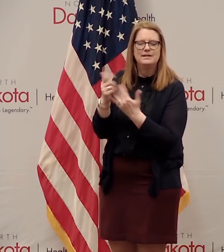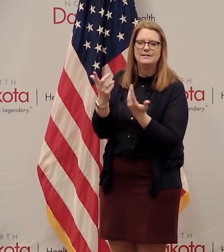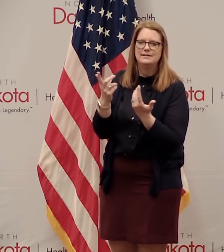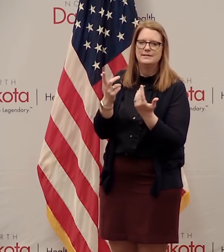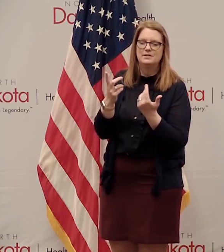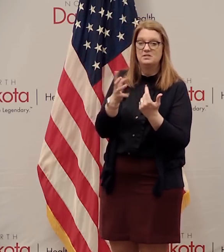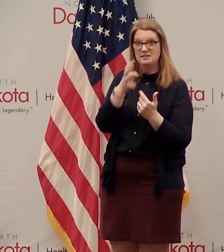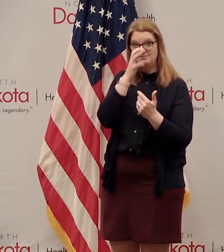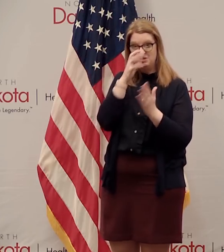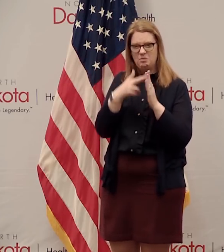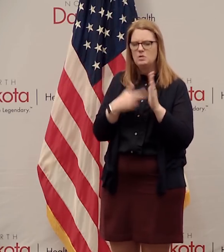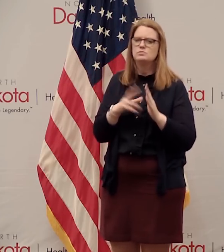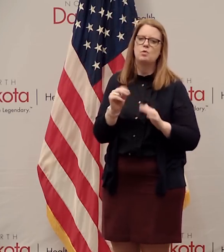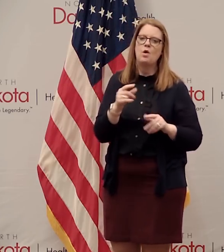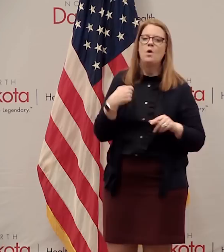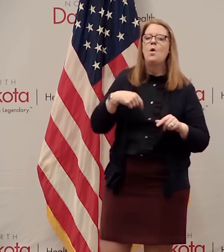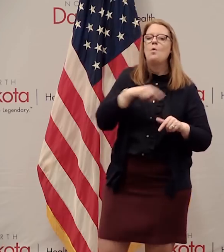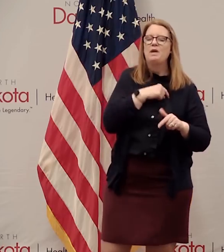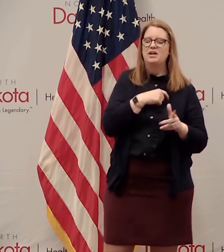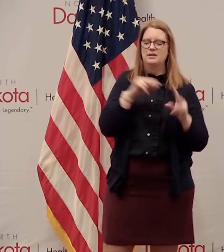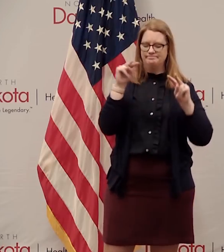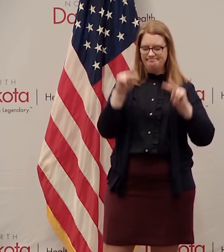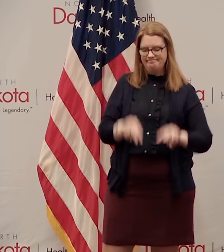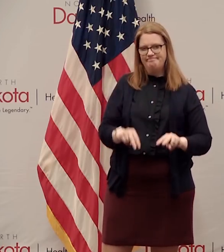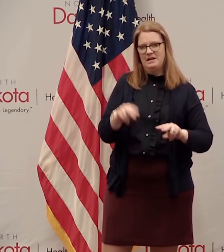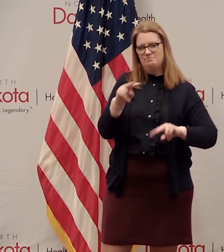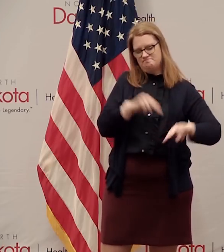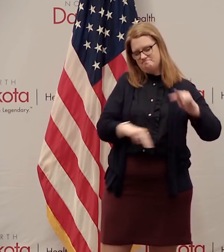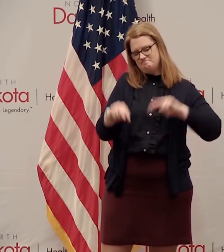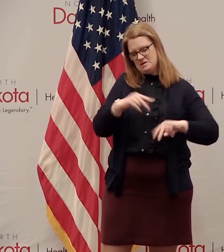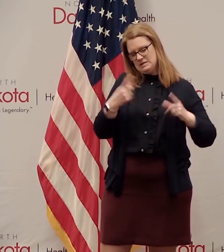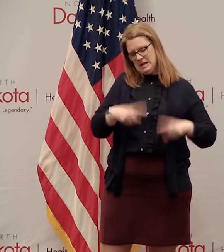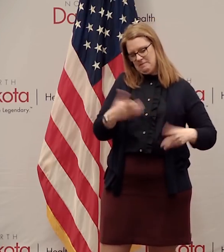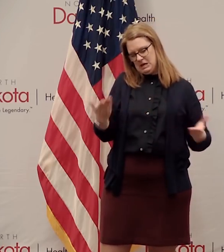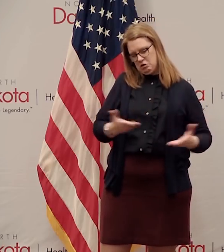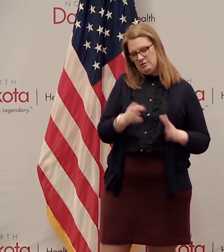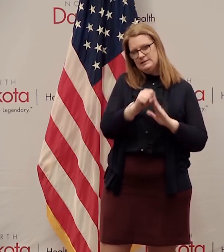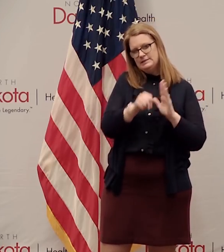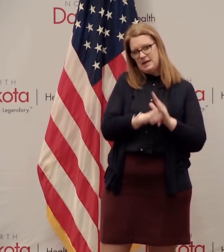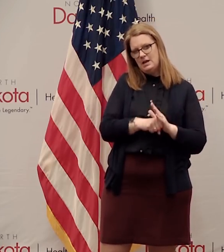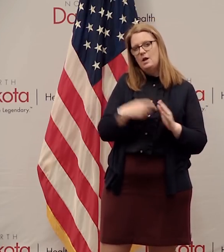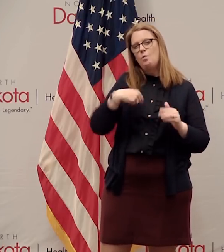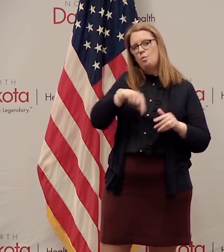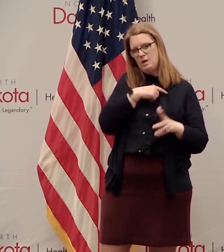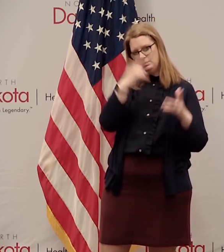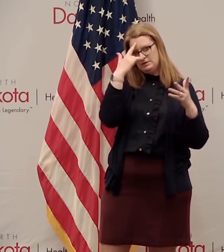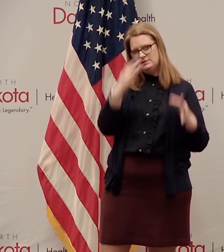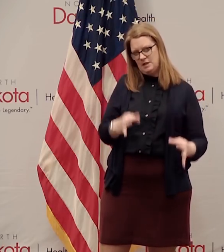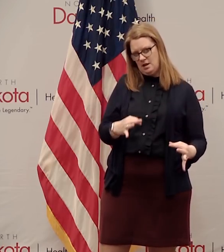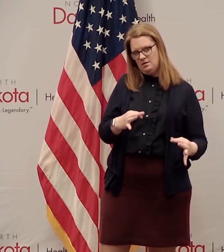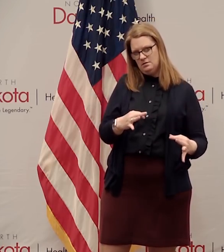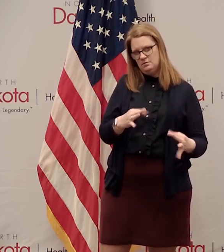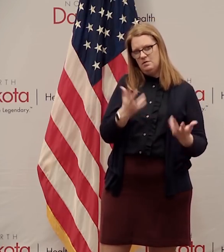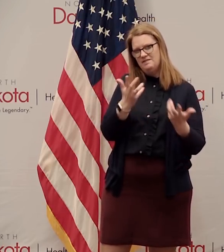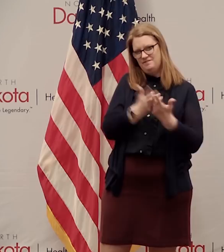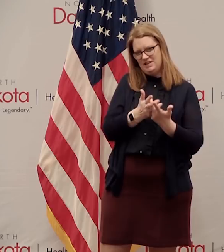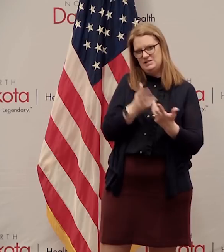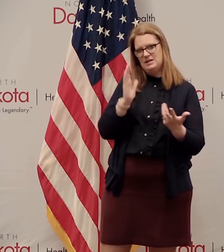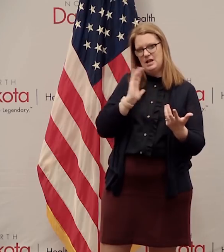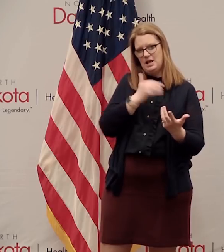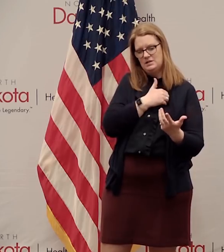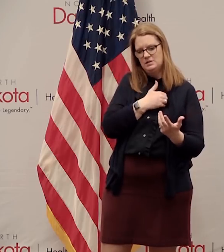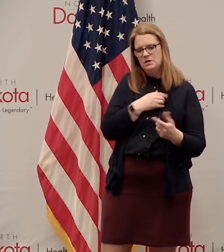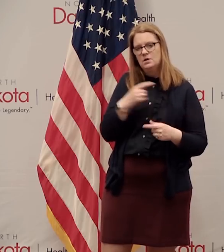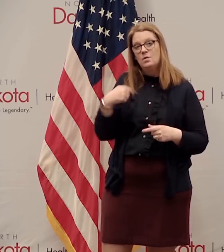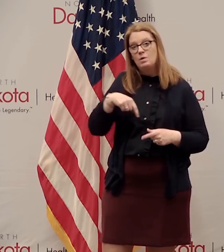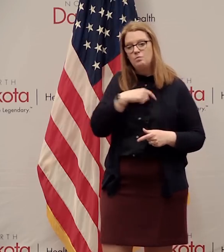and we will continue to see some of those numbers pop up when we're doing the targeted. When we're out searching